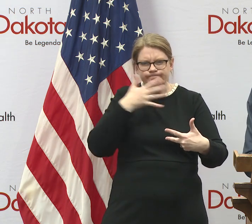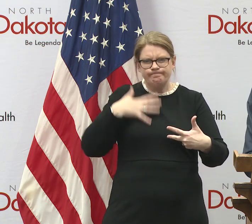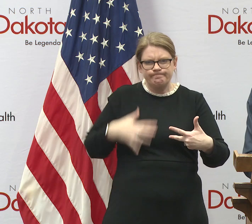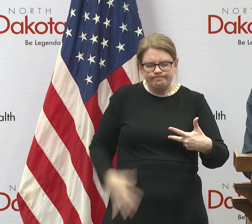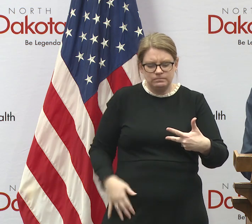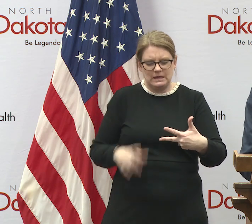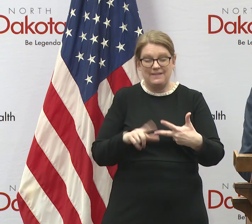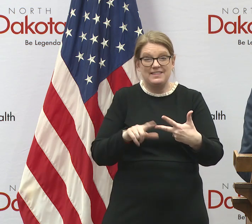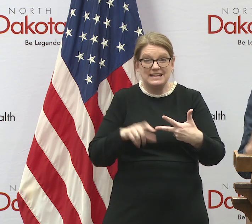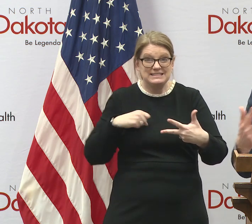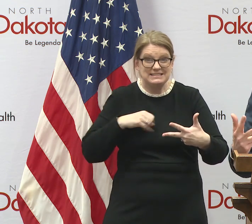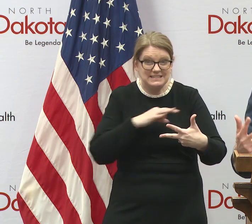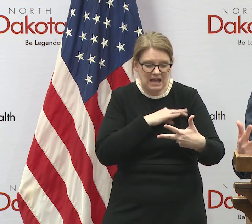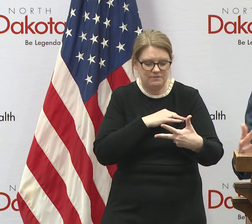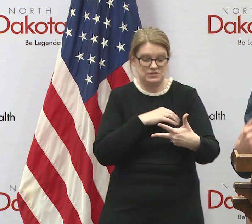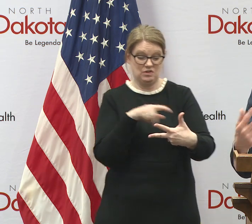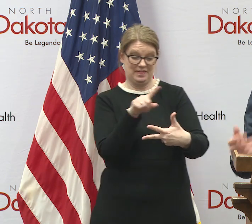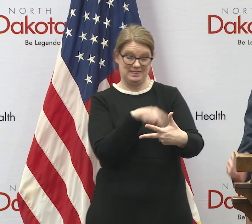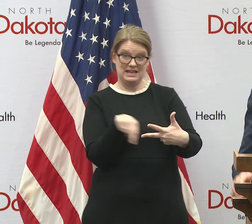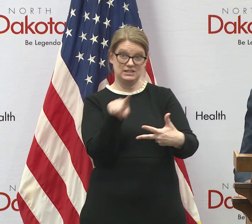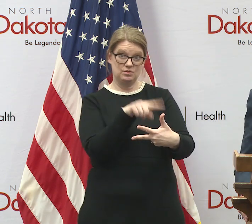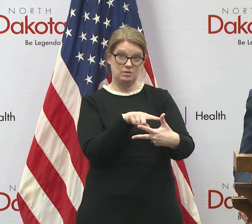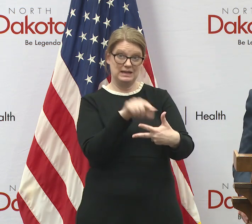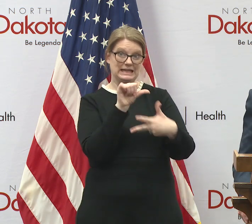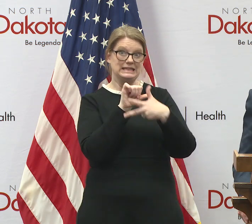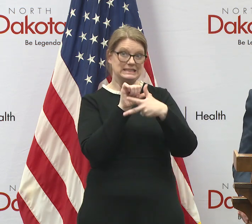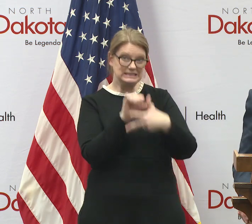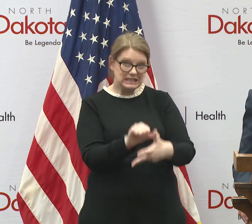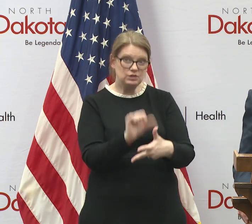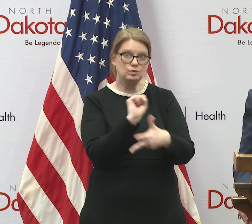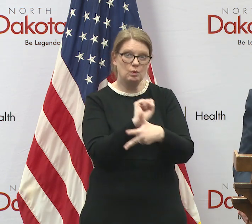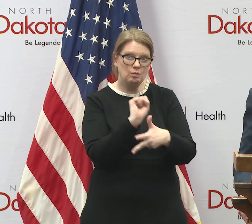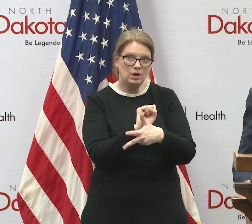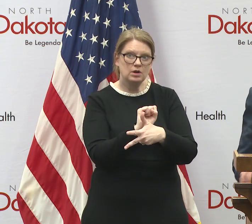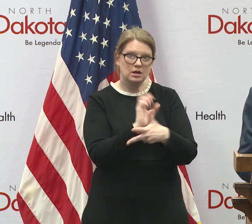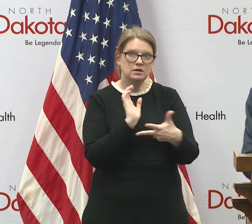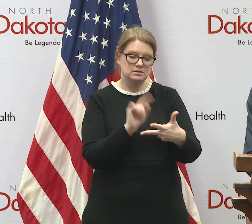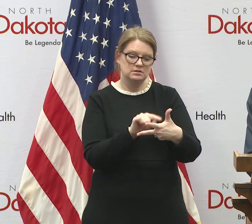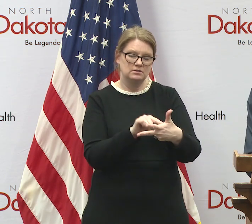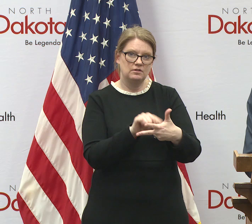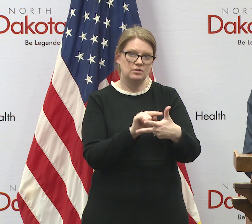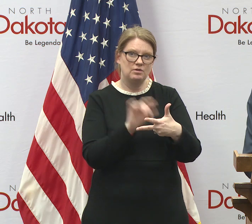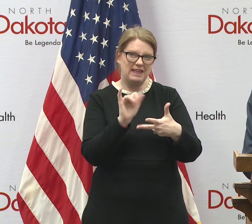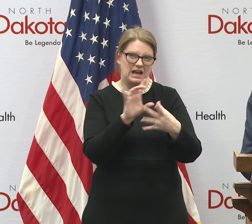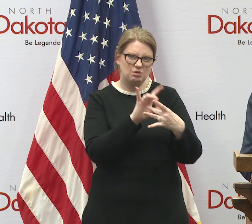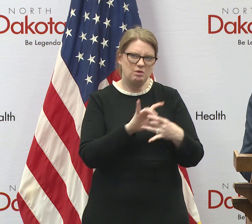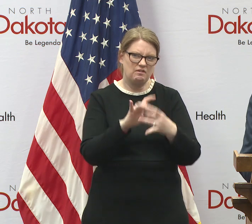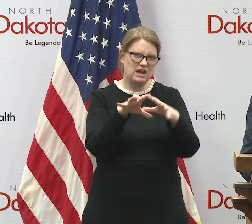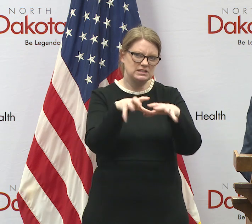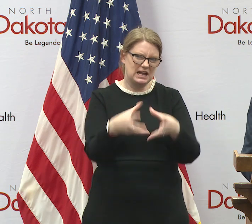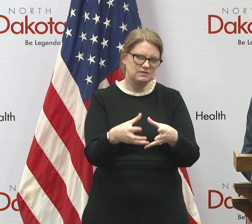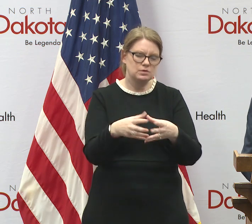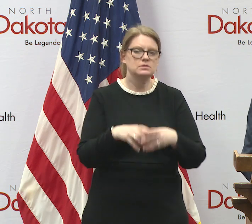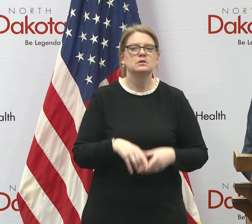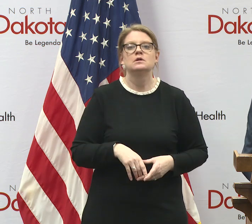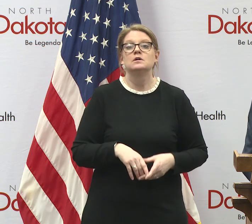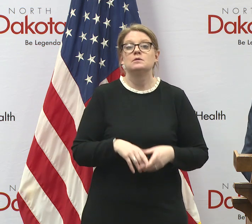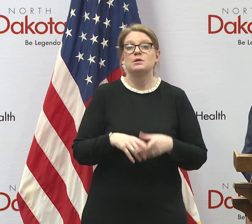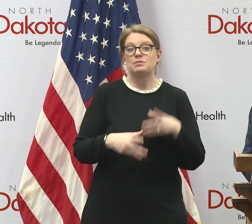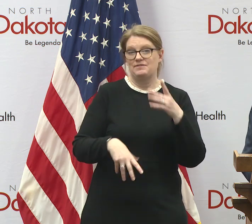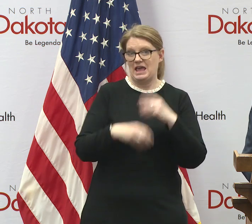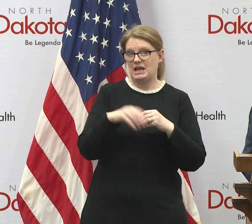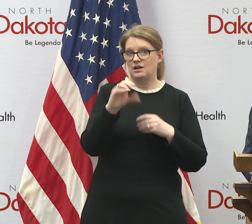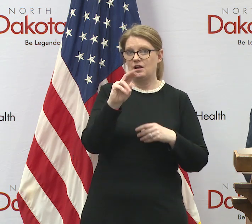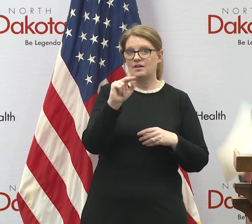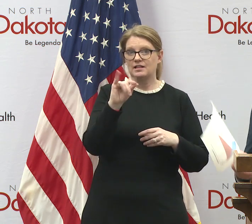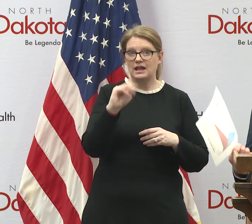3rd is staffing. So those 3 streams we continue to work on through the Unified Task Force. But we are posting online. We've talked